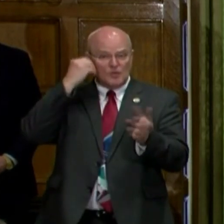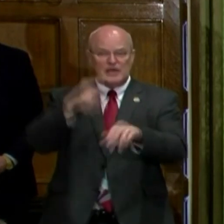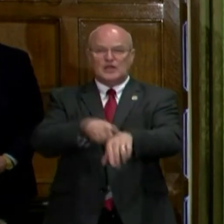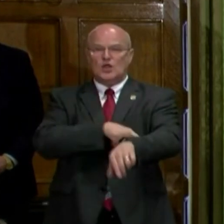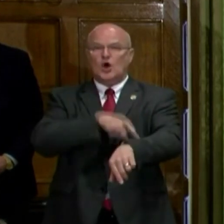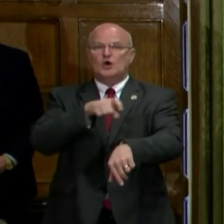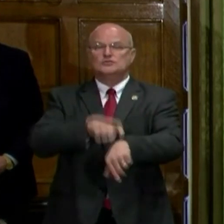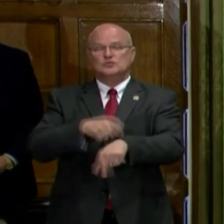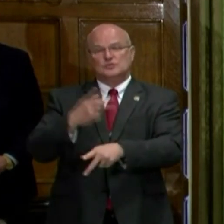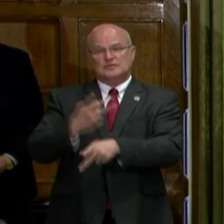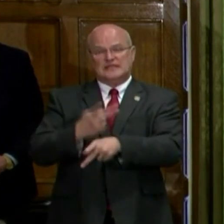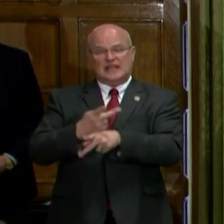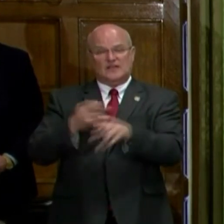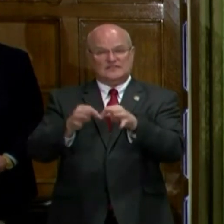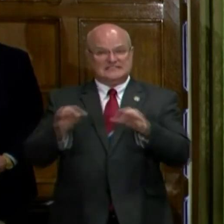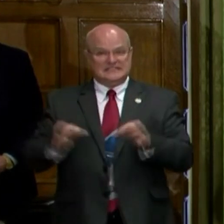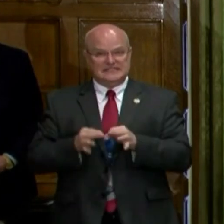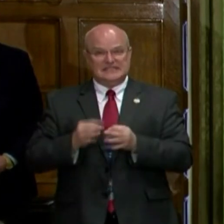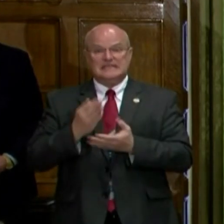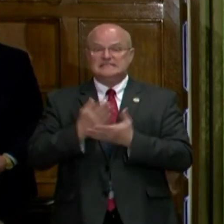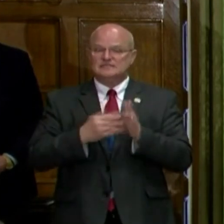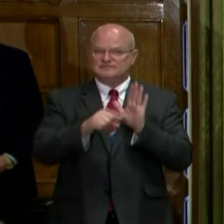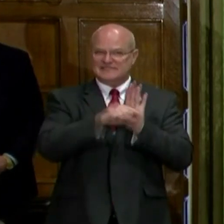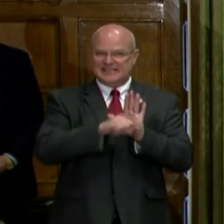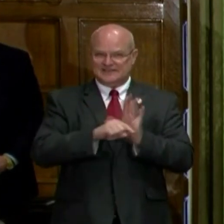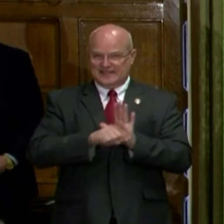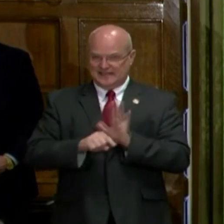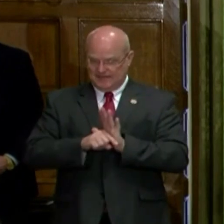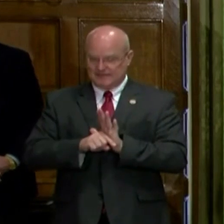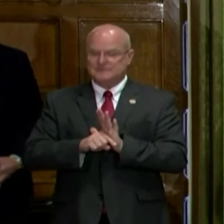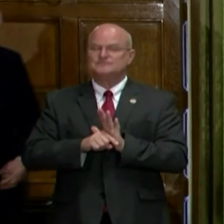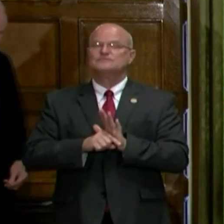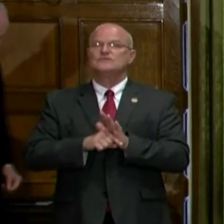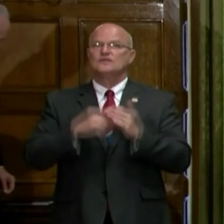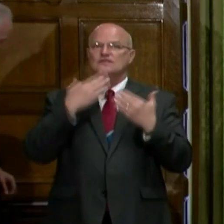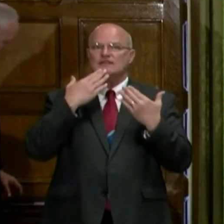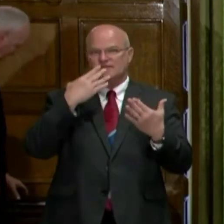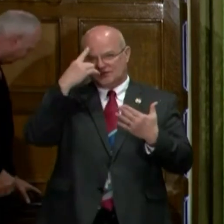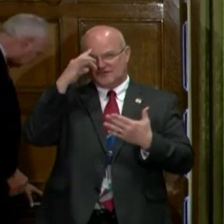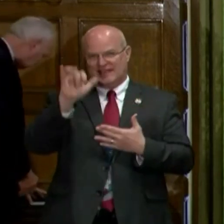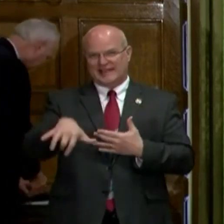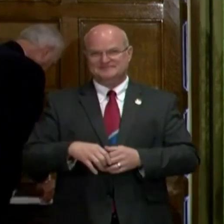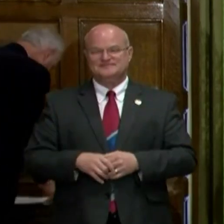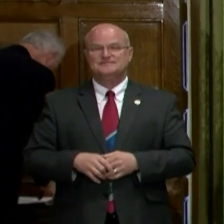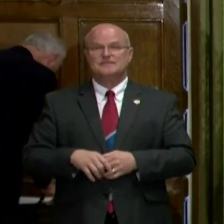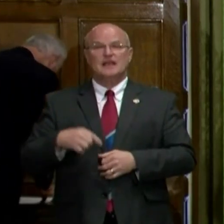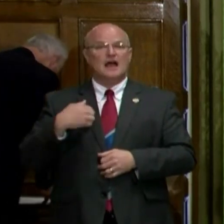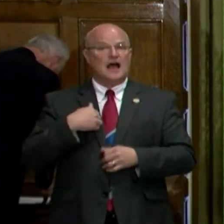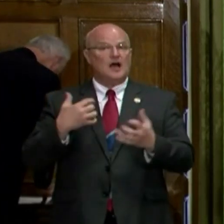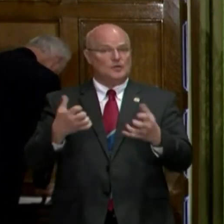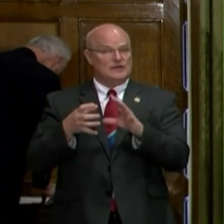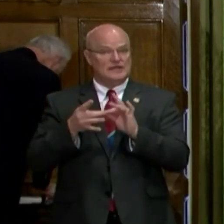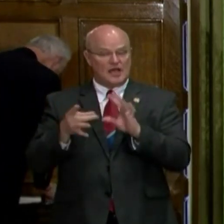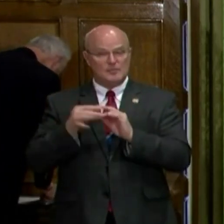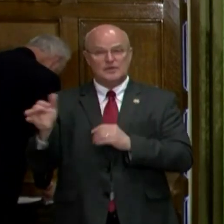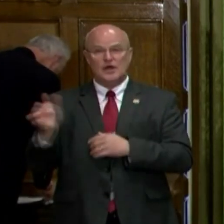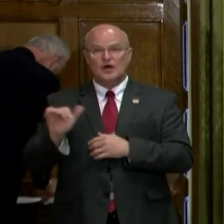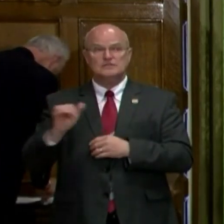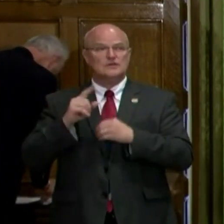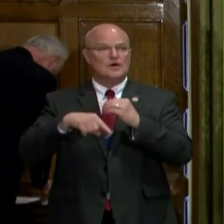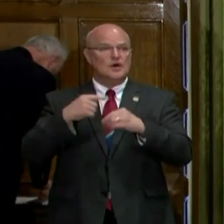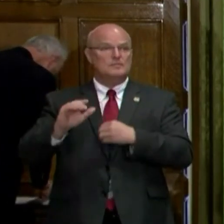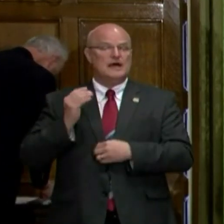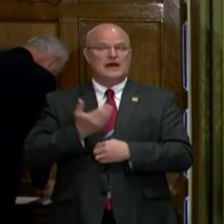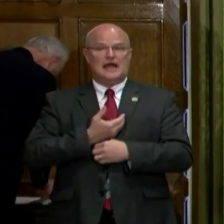long-term care facilities, and some of those were negative, which we're very grateful for. I did want to comment also on